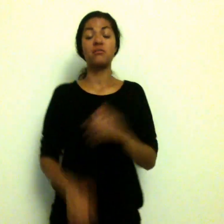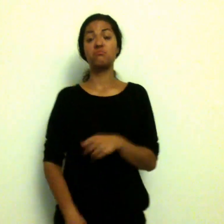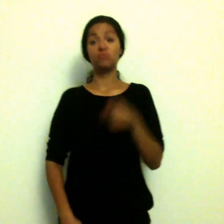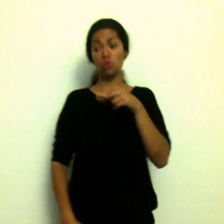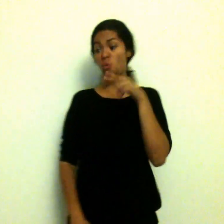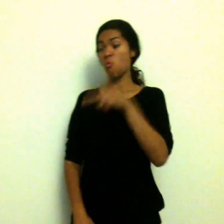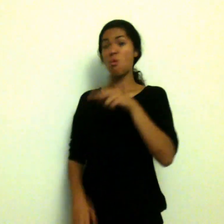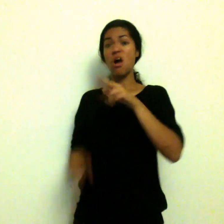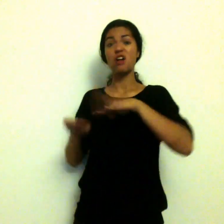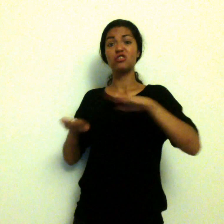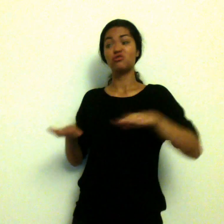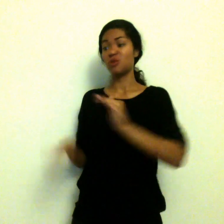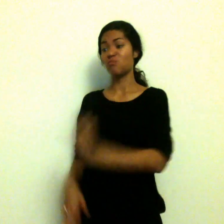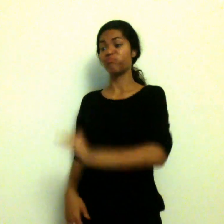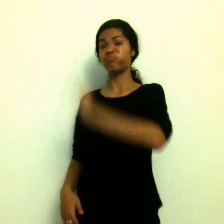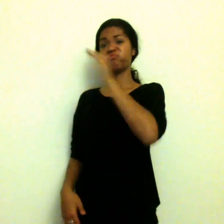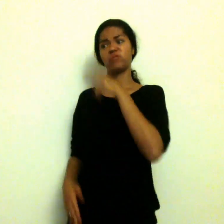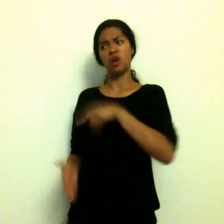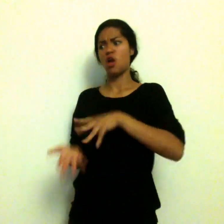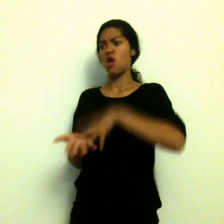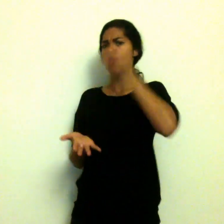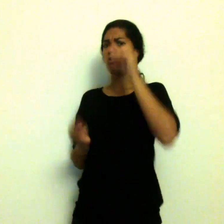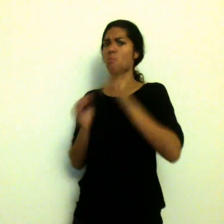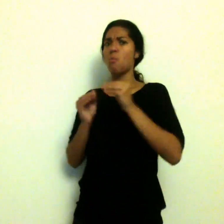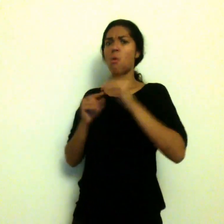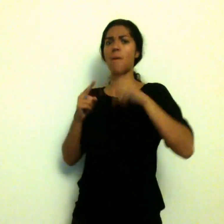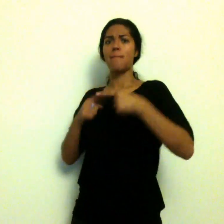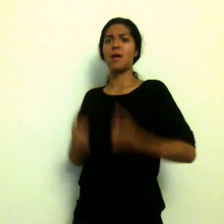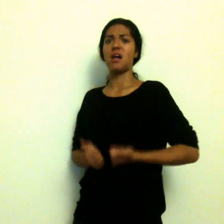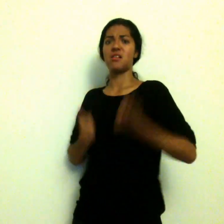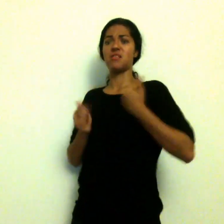than you will ever learn about life by reading philosophy textbooks.